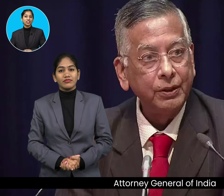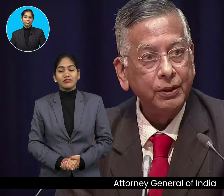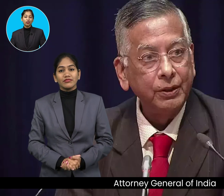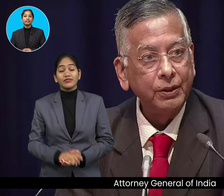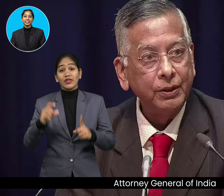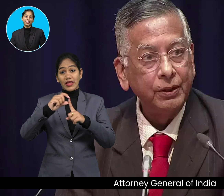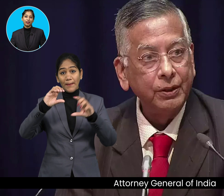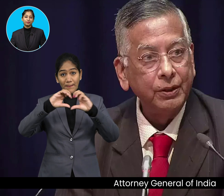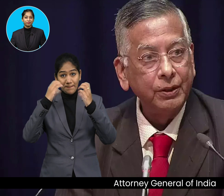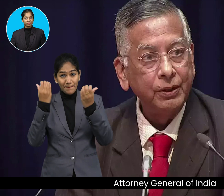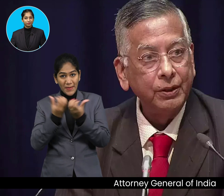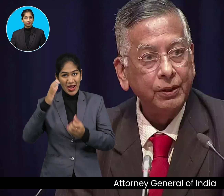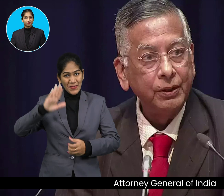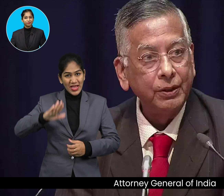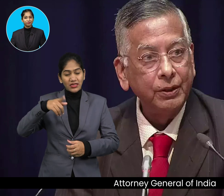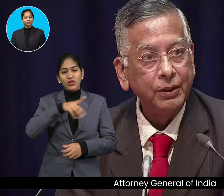Attorney General of India,